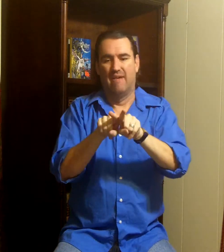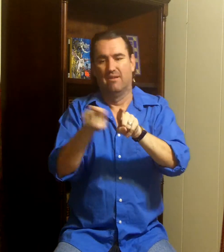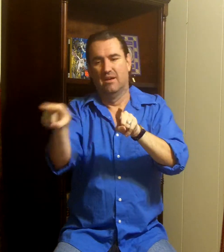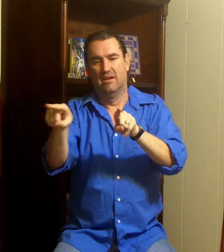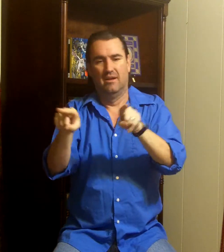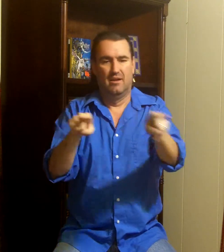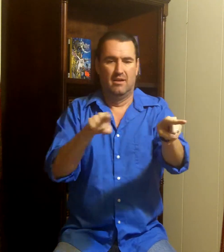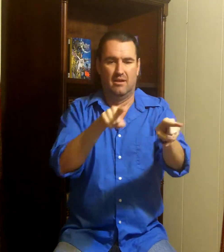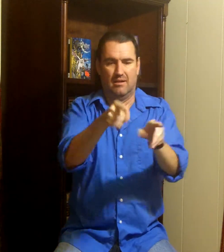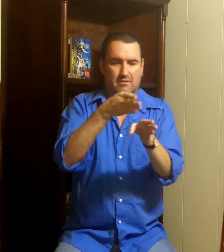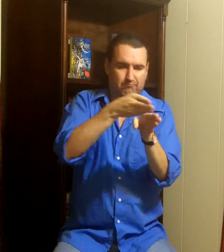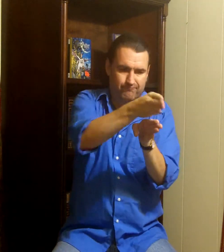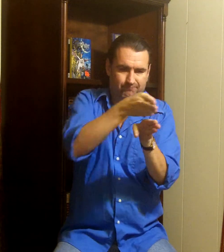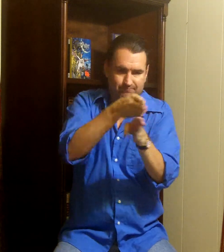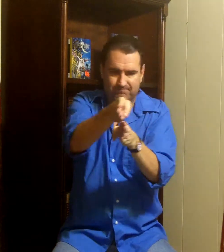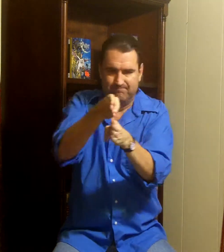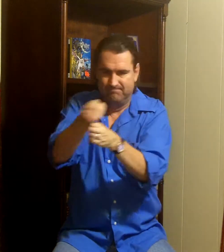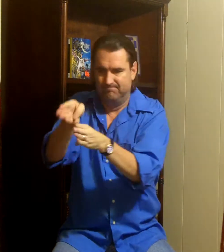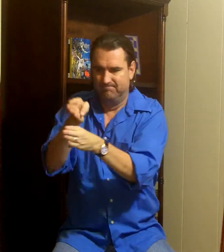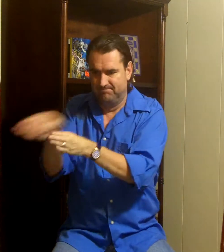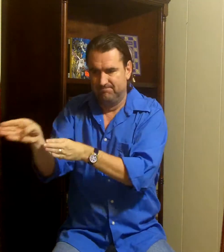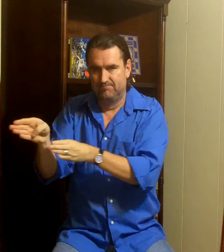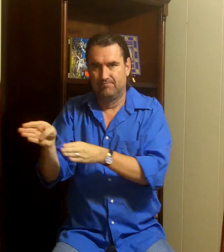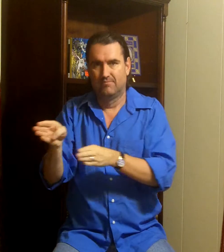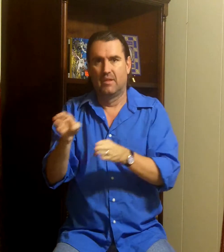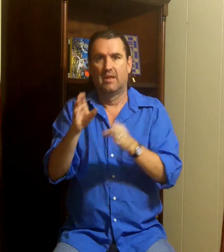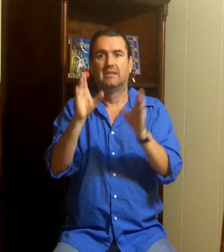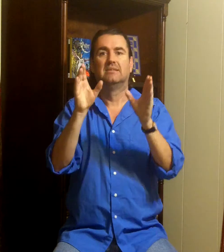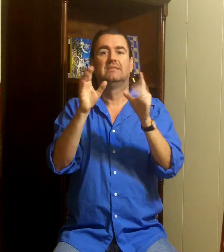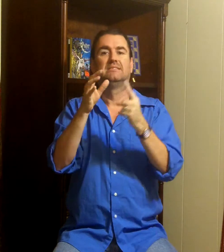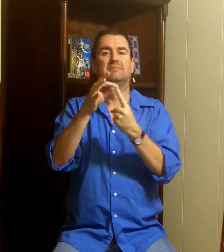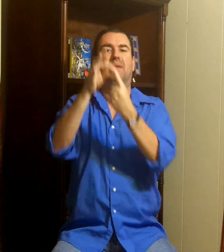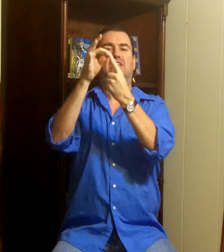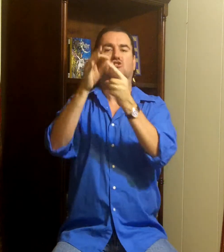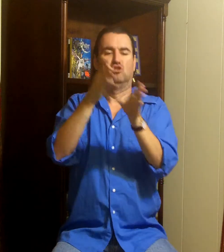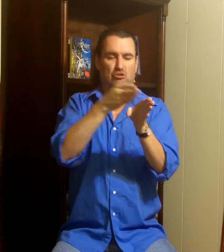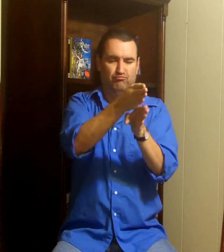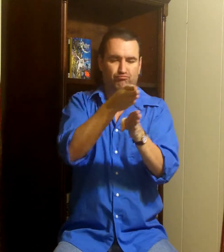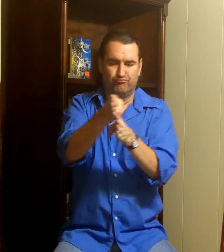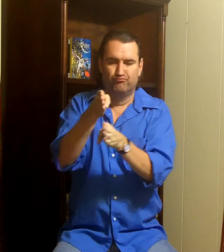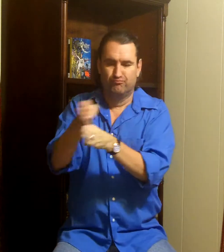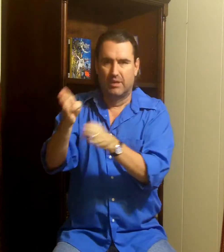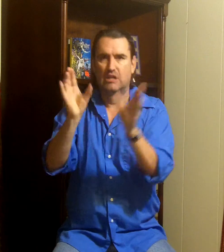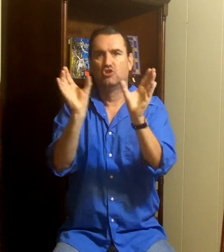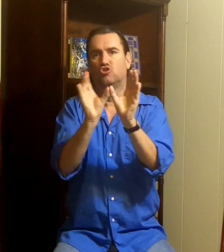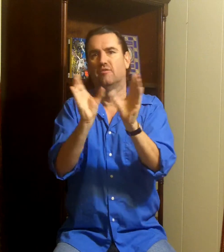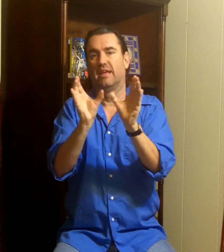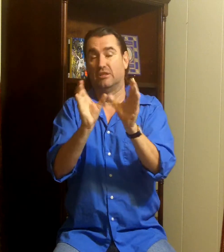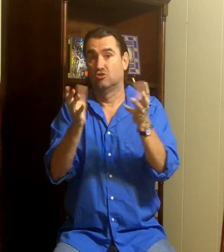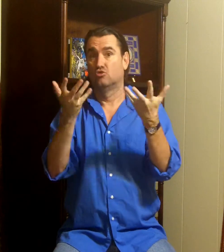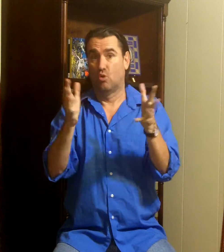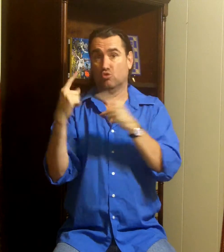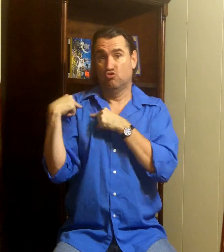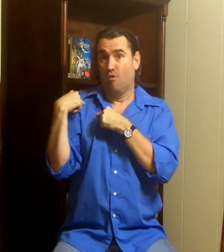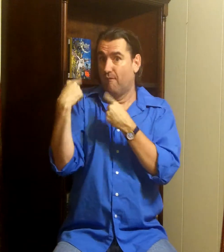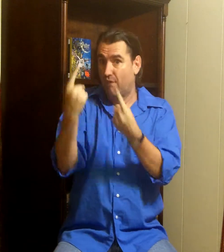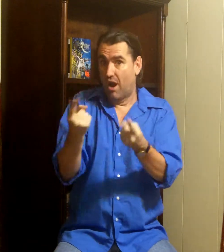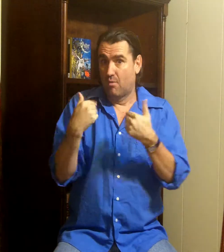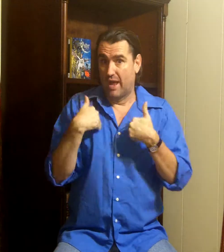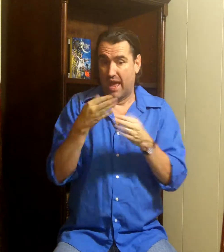mean by that is there has been already and continues to be a specialist certification for